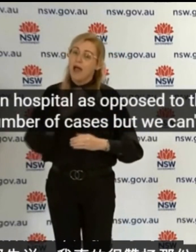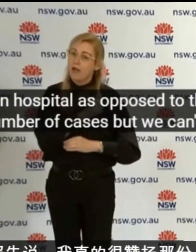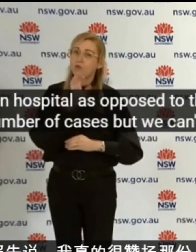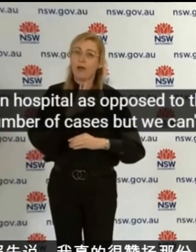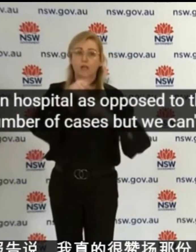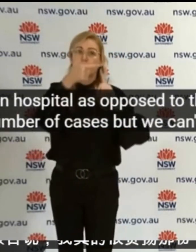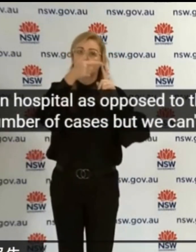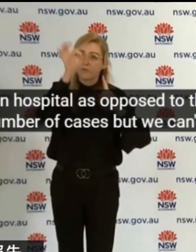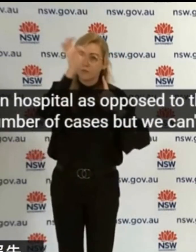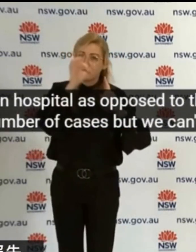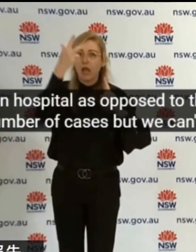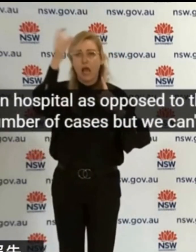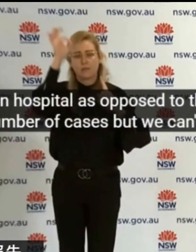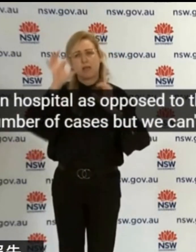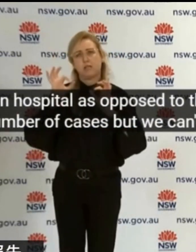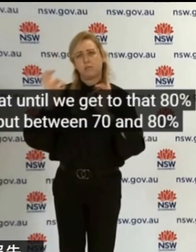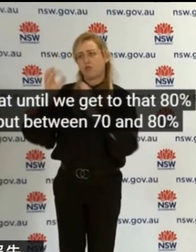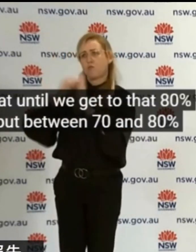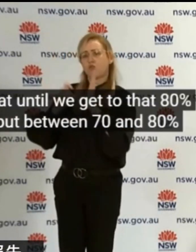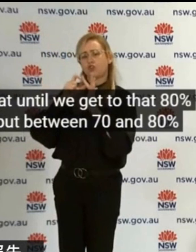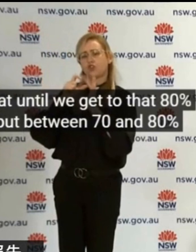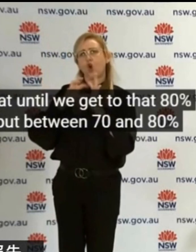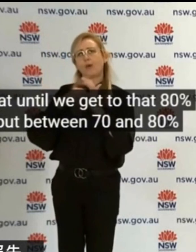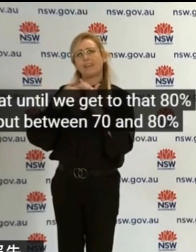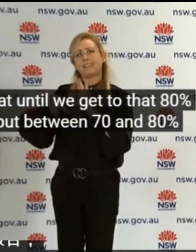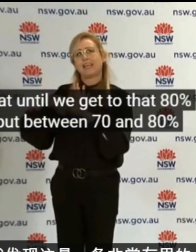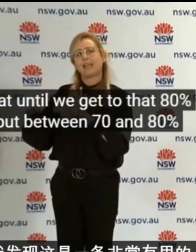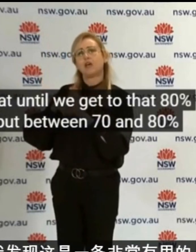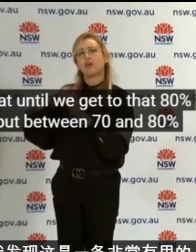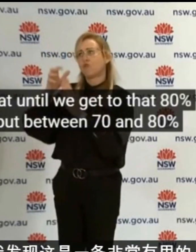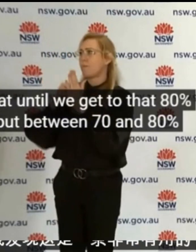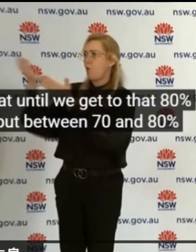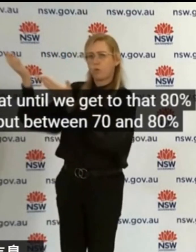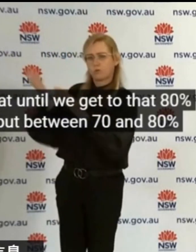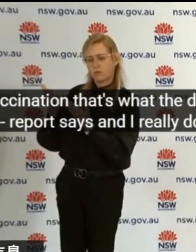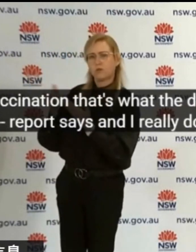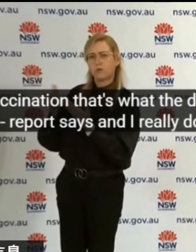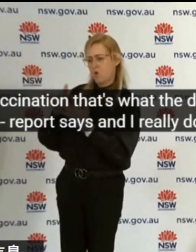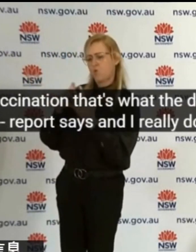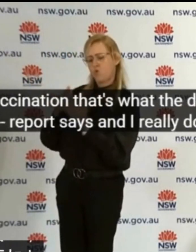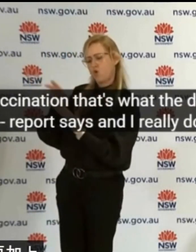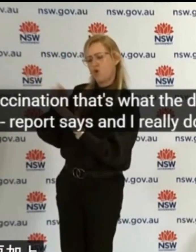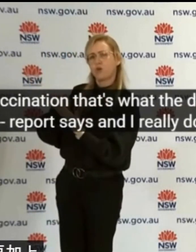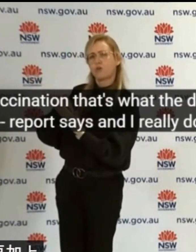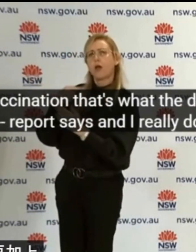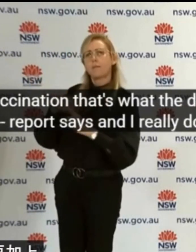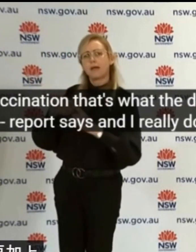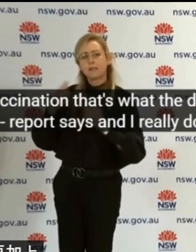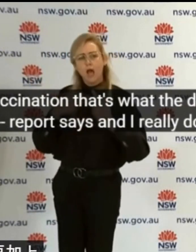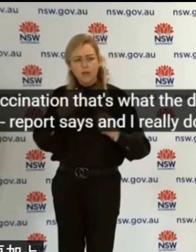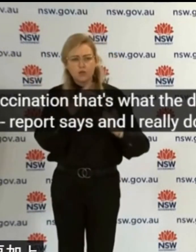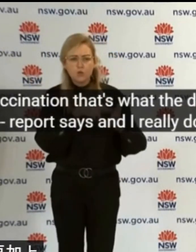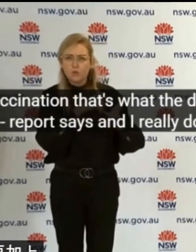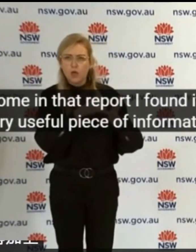that report. I found it a very useful piece of information, coupled with the information we've been having from New South Wales.